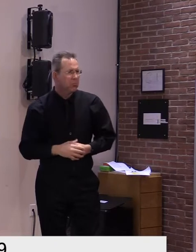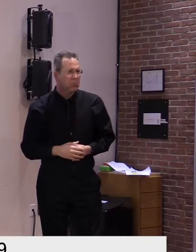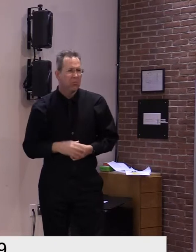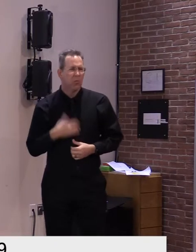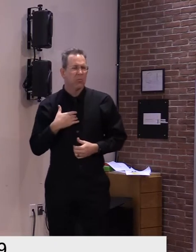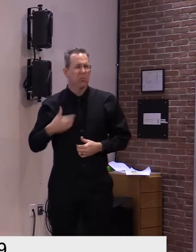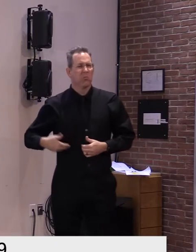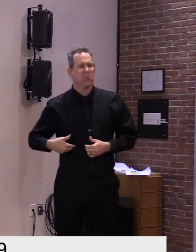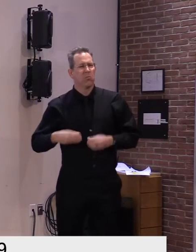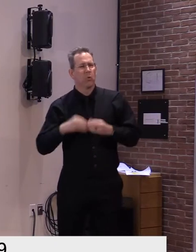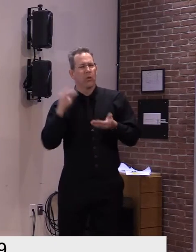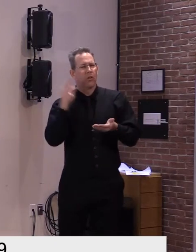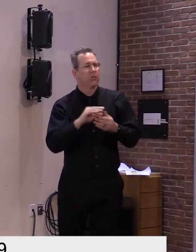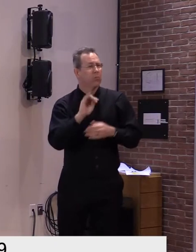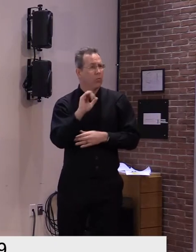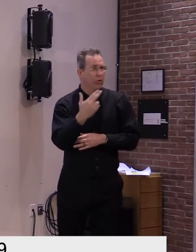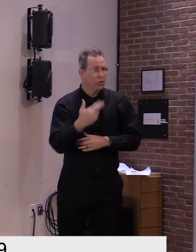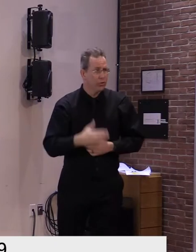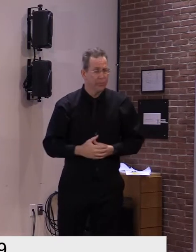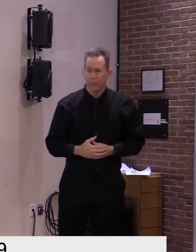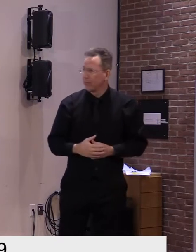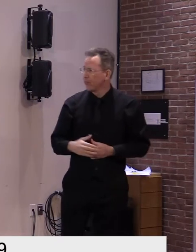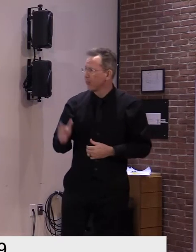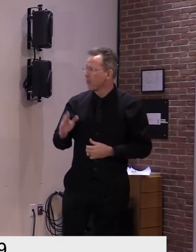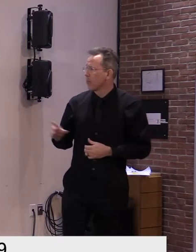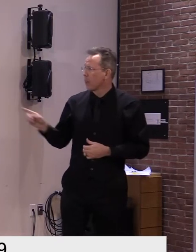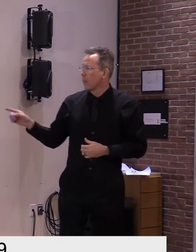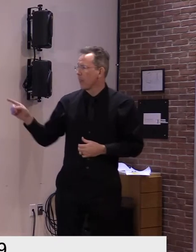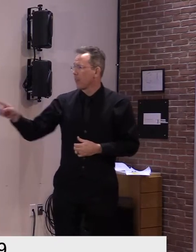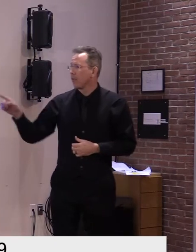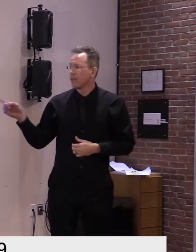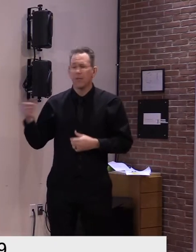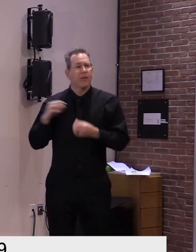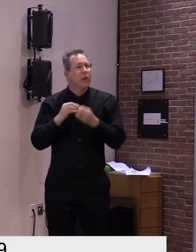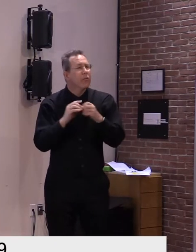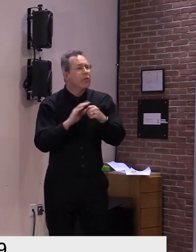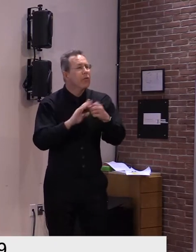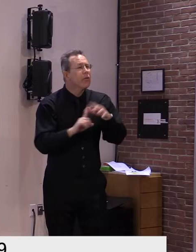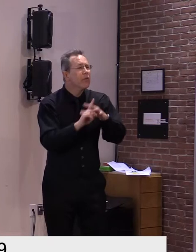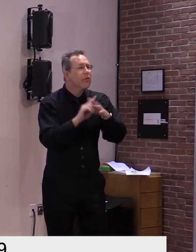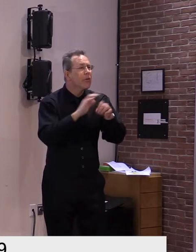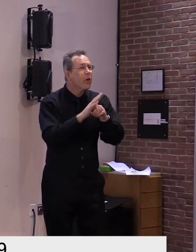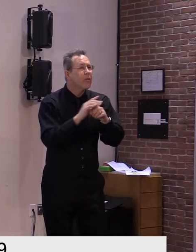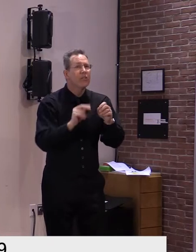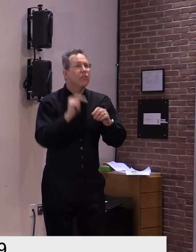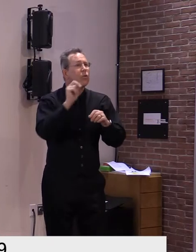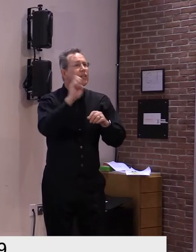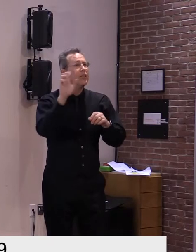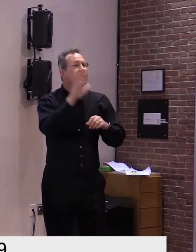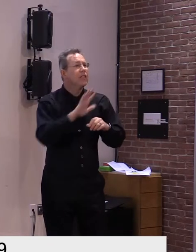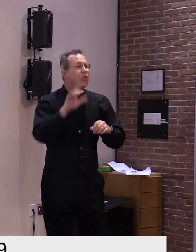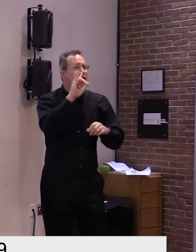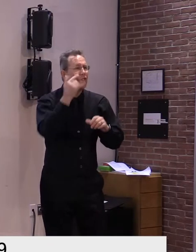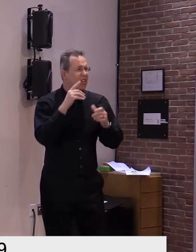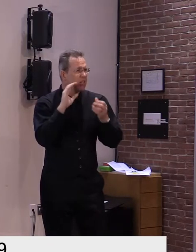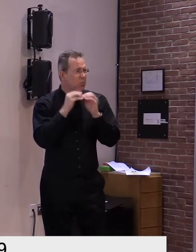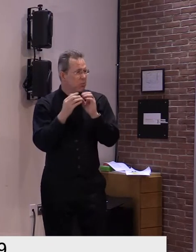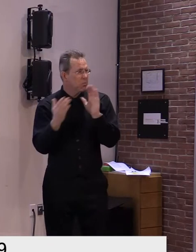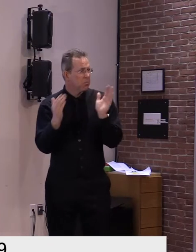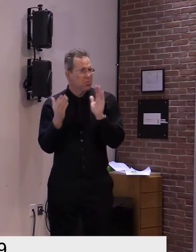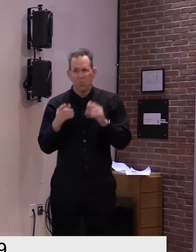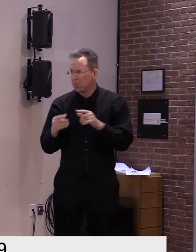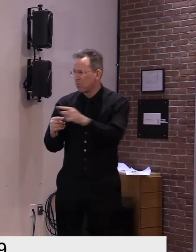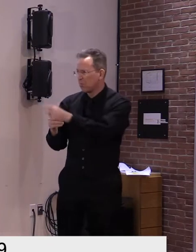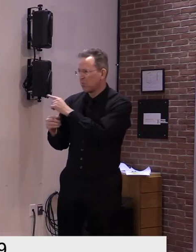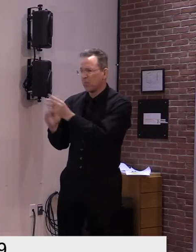a quick look around the region and the country, we see that the Northeast is essentially reporting the same number of cases this week as it did last week, with a very